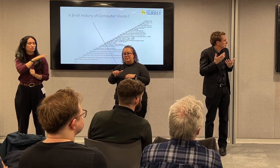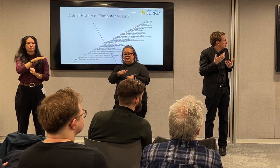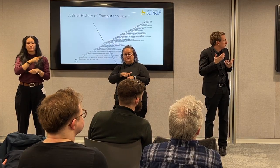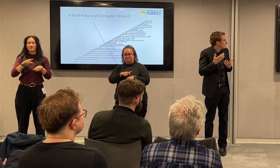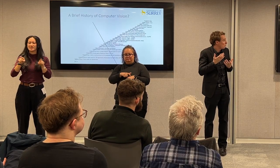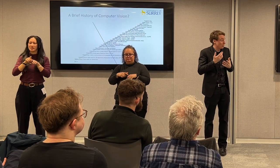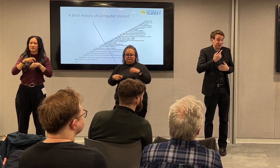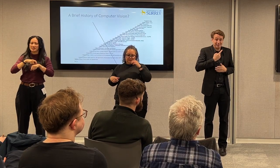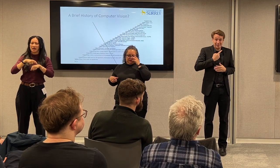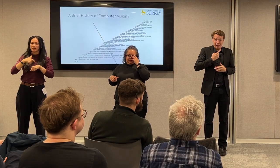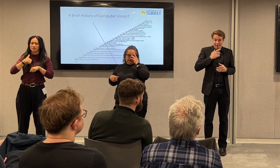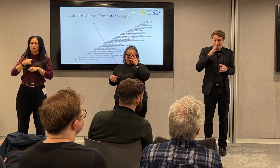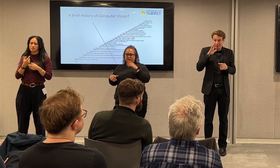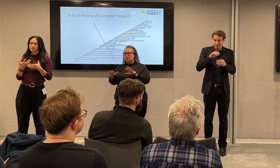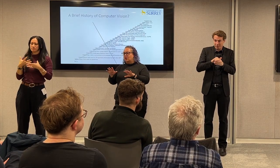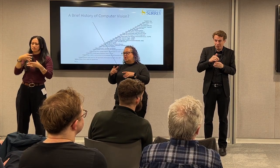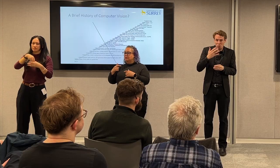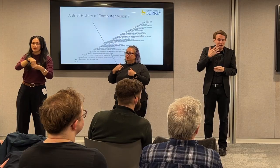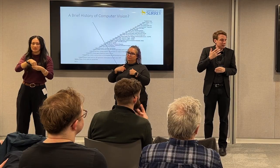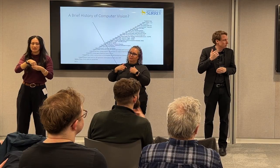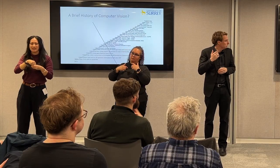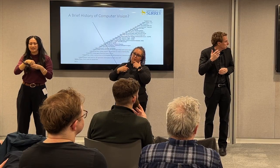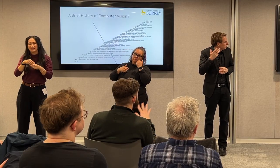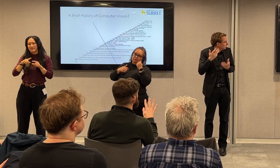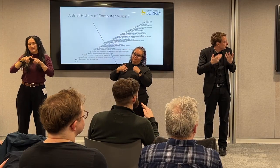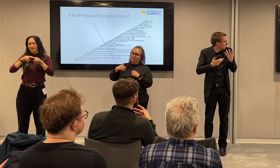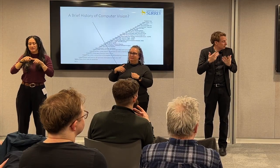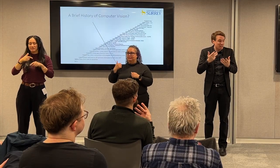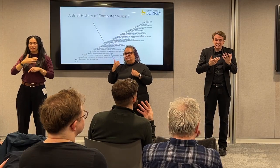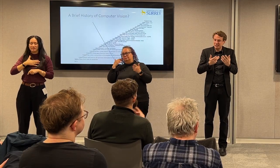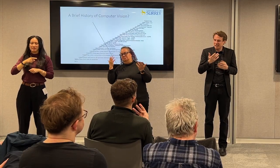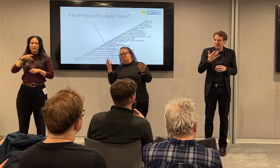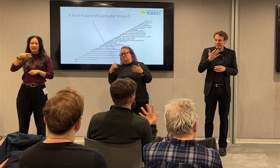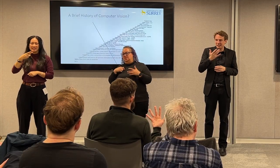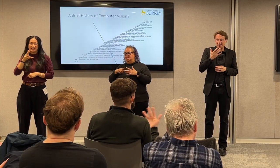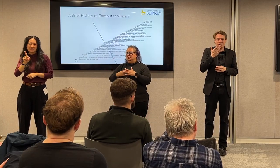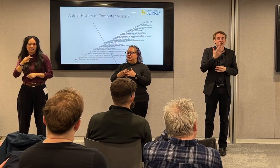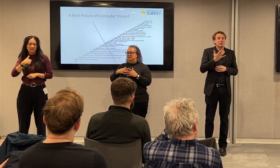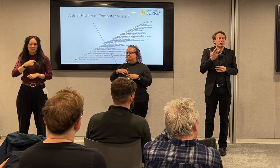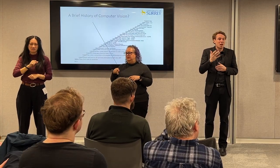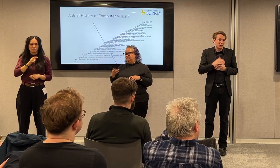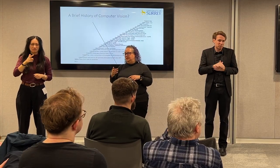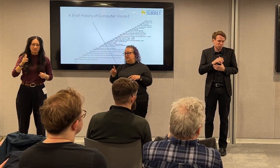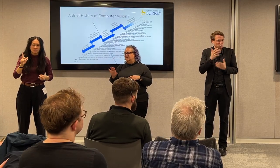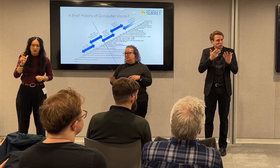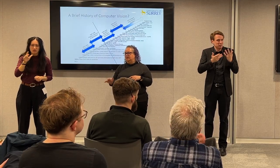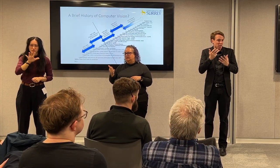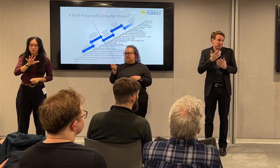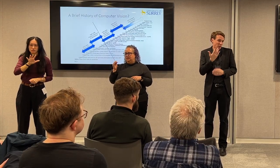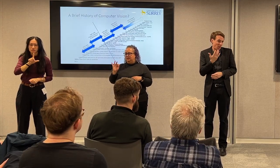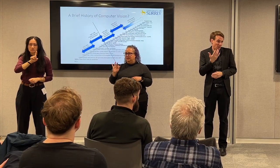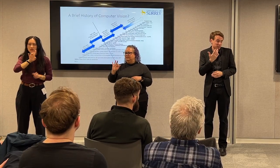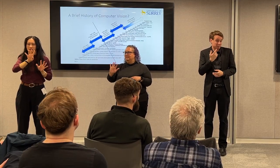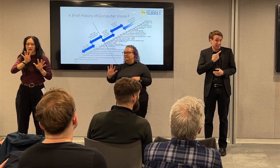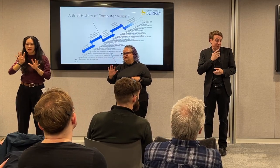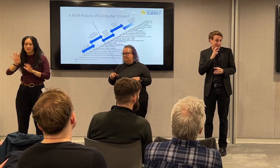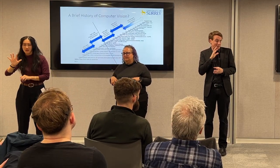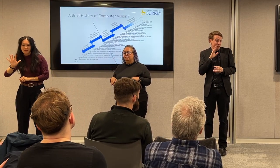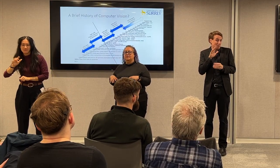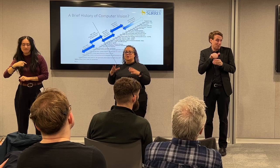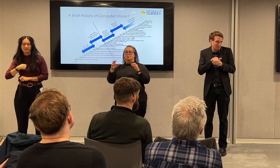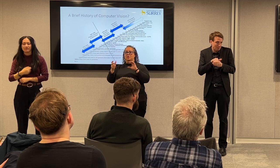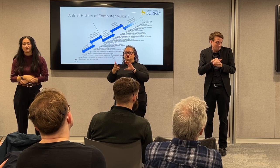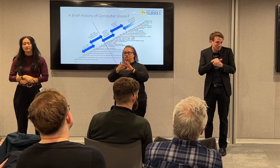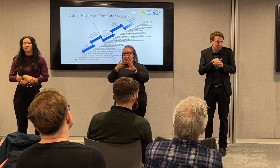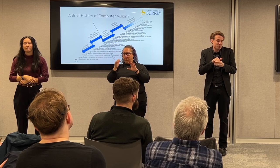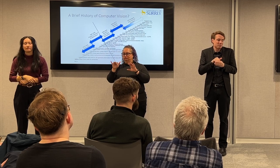it depends who I'm talking to, whether I'm old or young. But I started my PhD in about 1995. If we want to categorise this field,